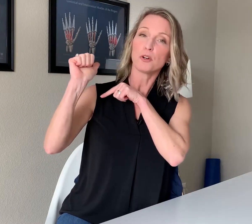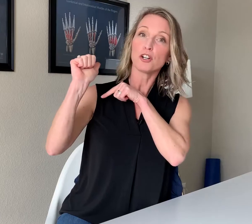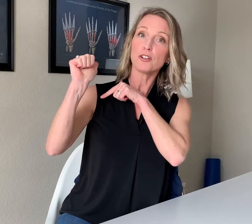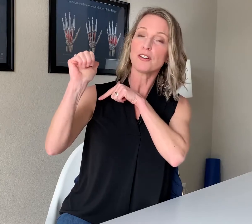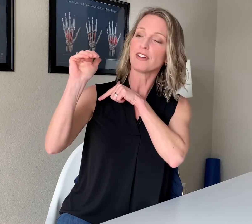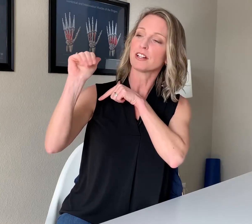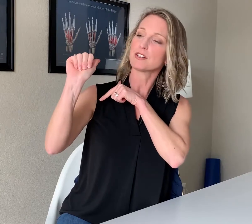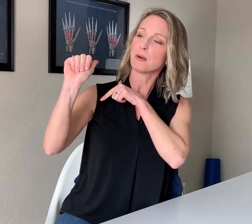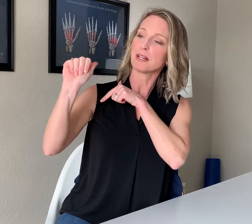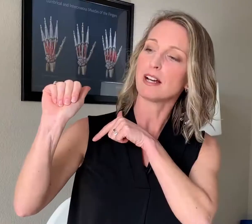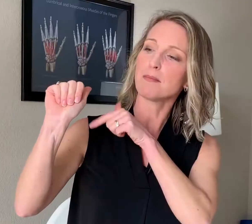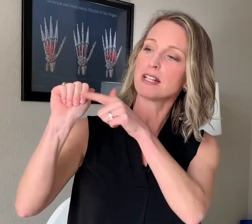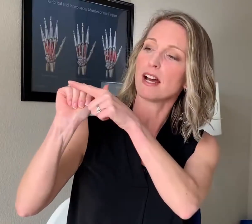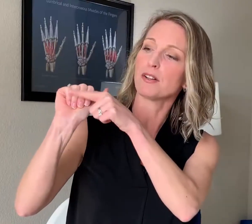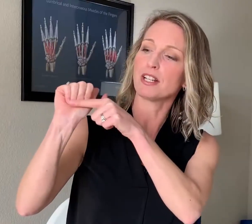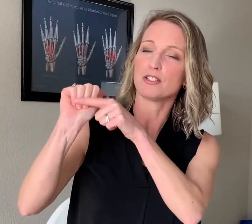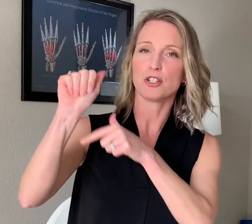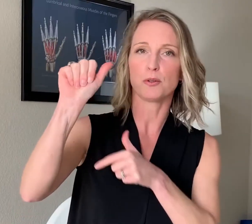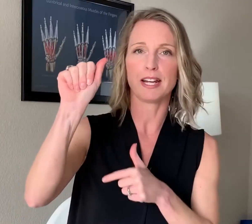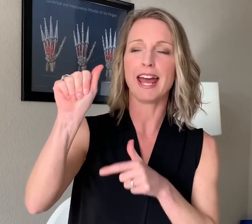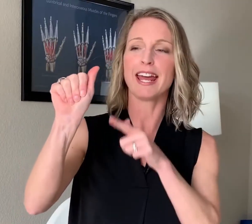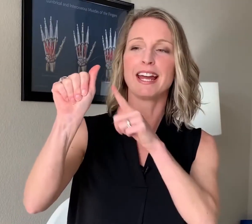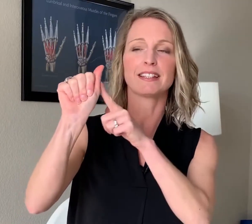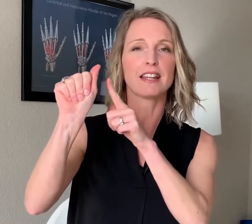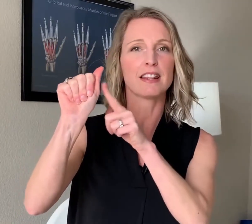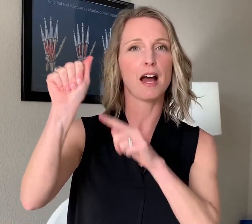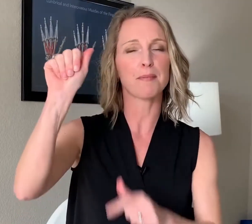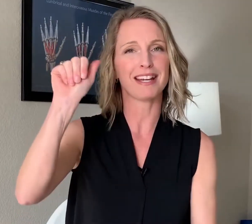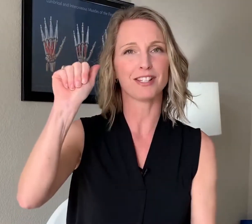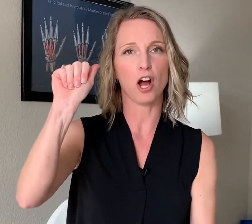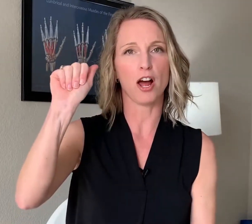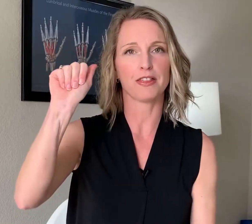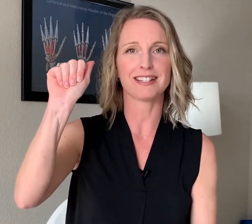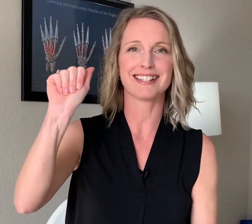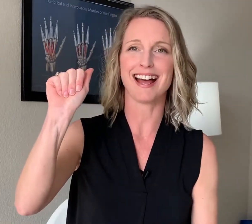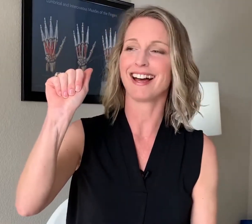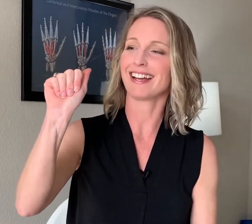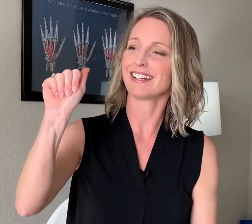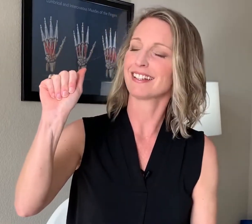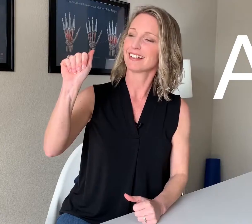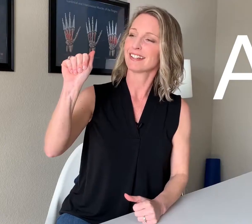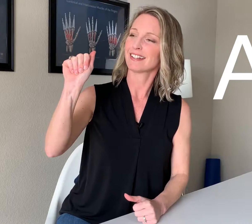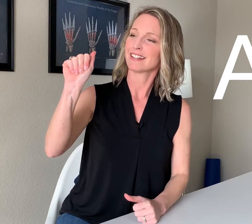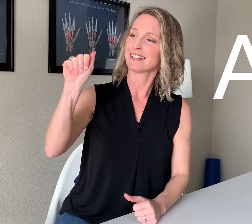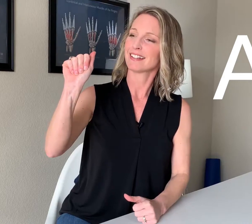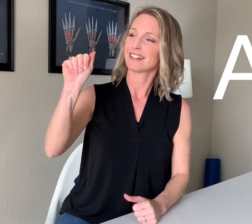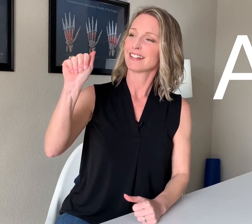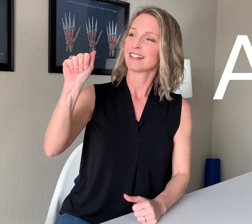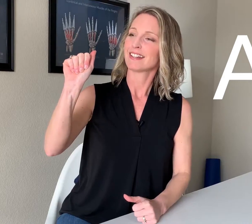curl the fingers, but we come down into an A, and the thumb is on the side.